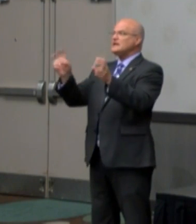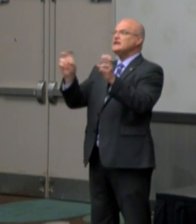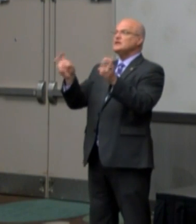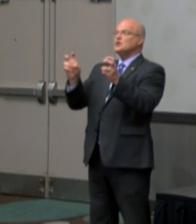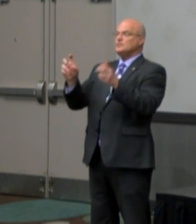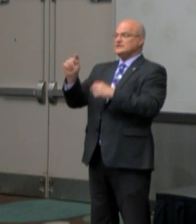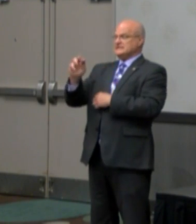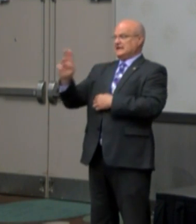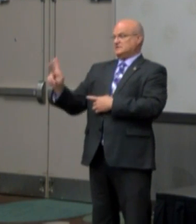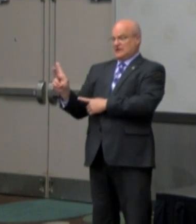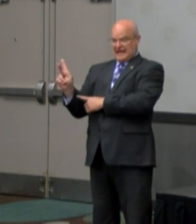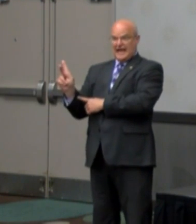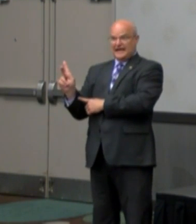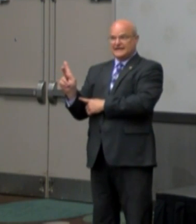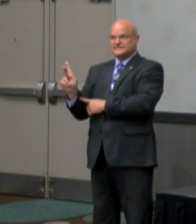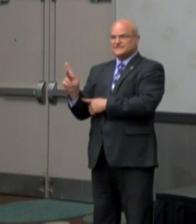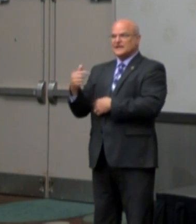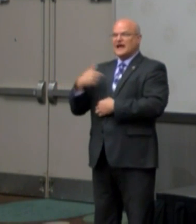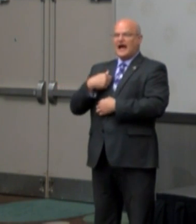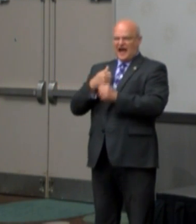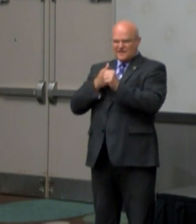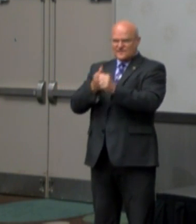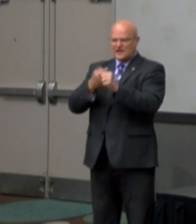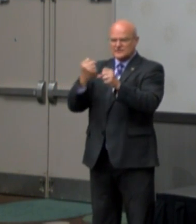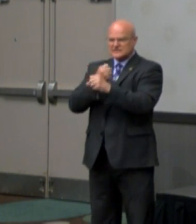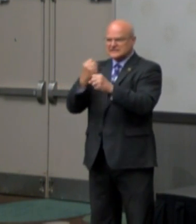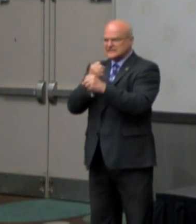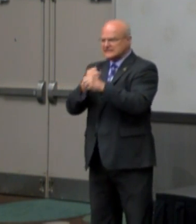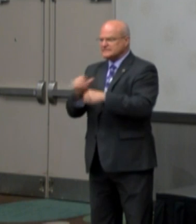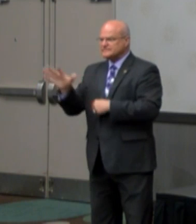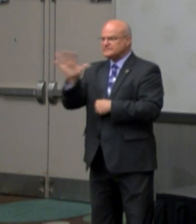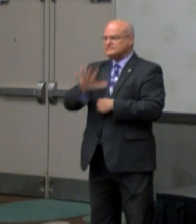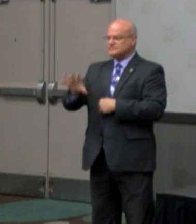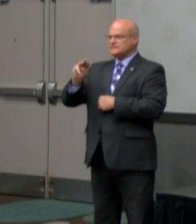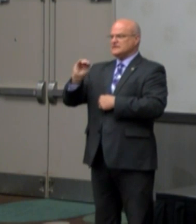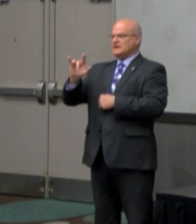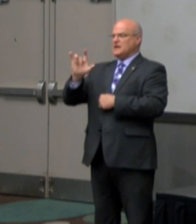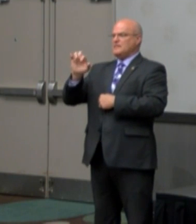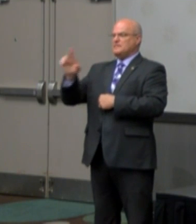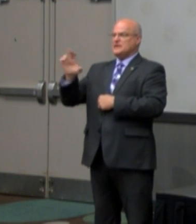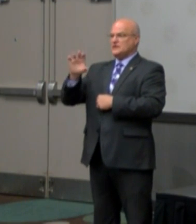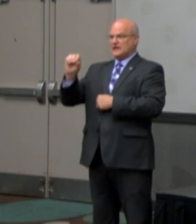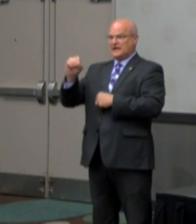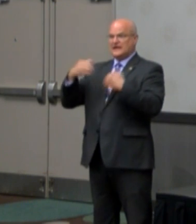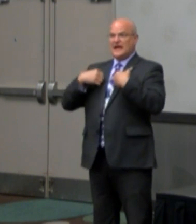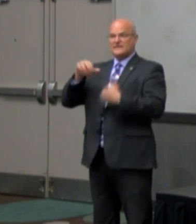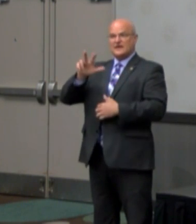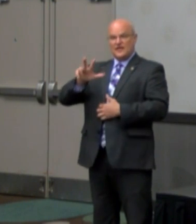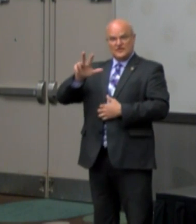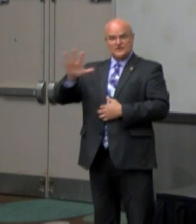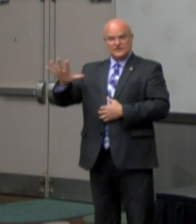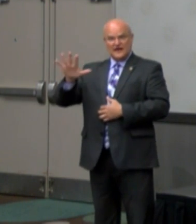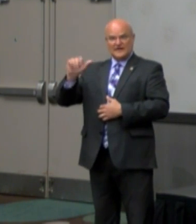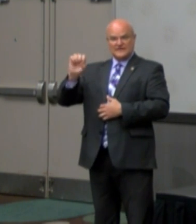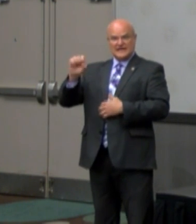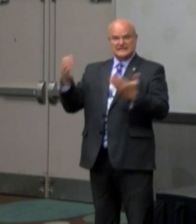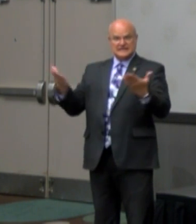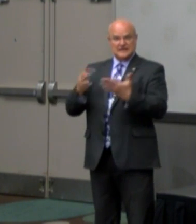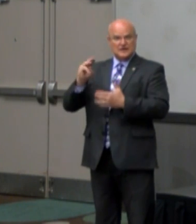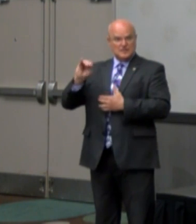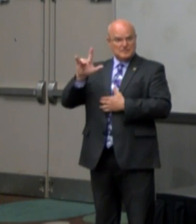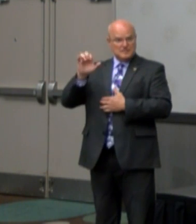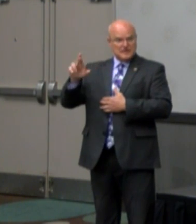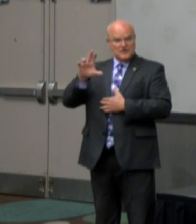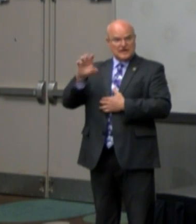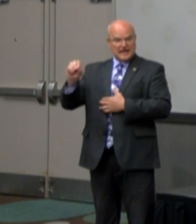of Texarkana, I do follow the statistics here in Miller County, and you have 35 cases here in Miller